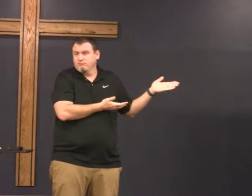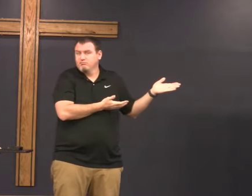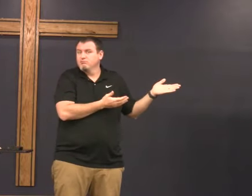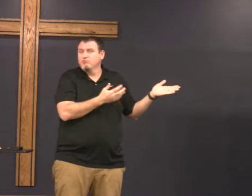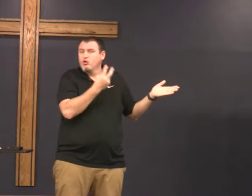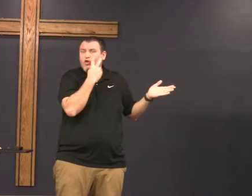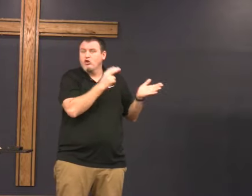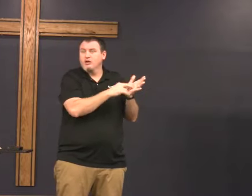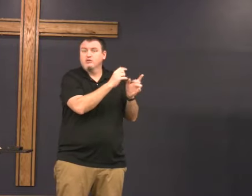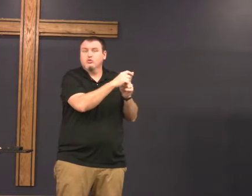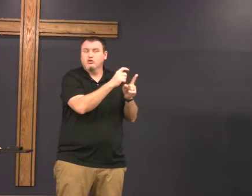his words.